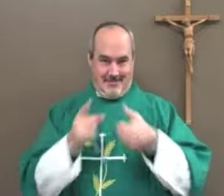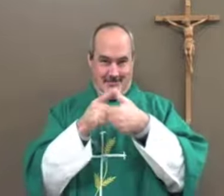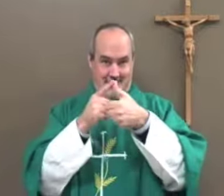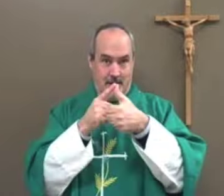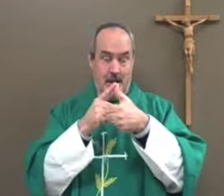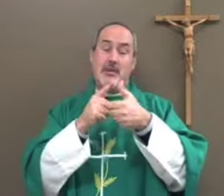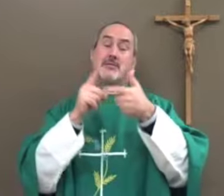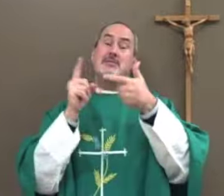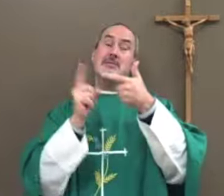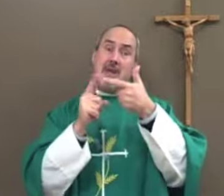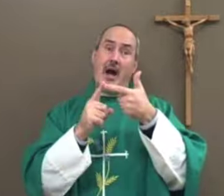him.